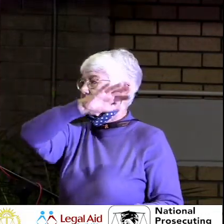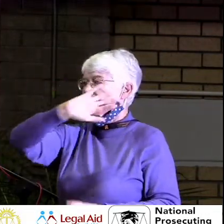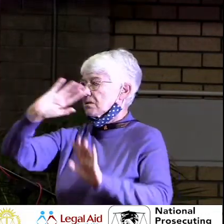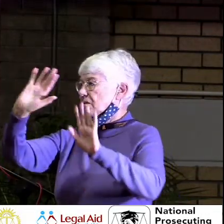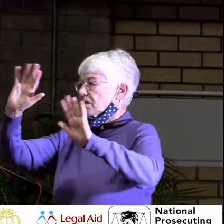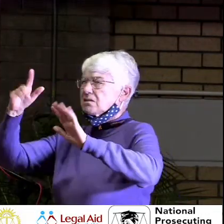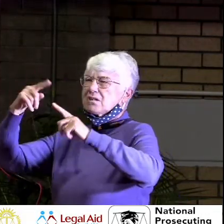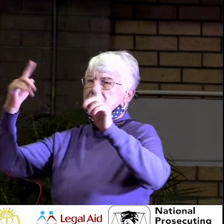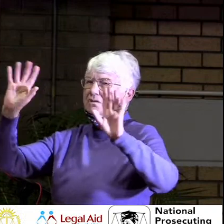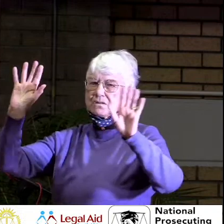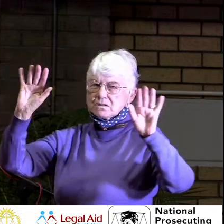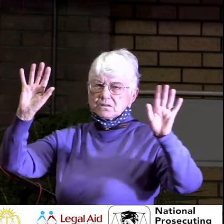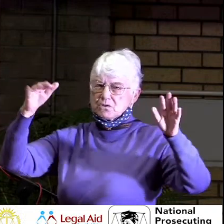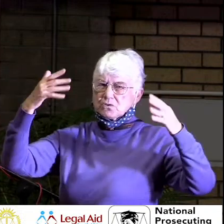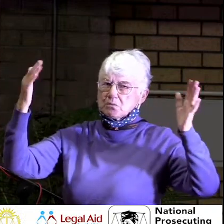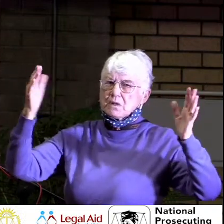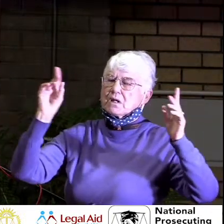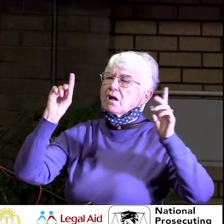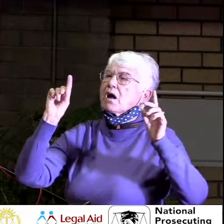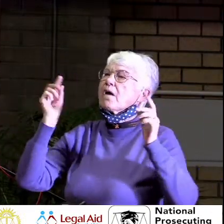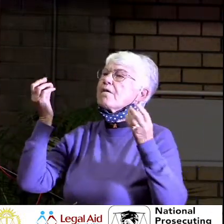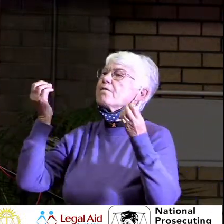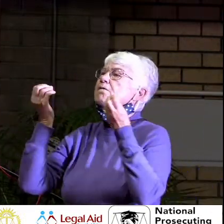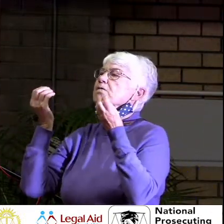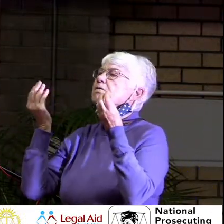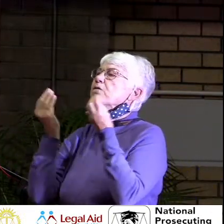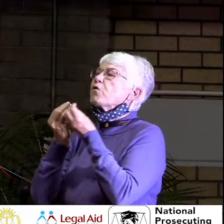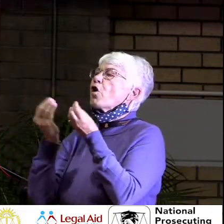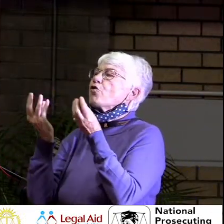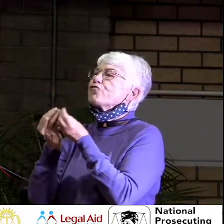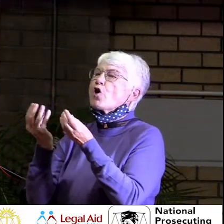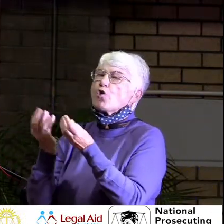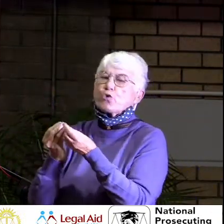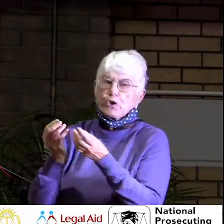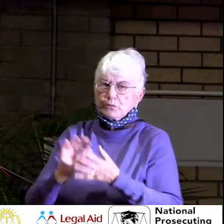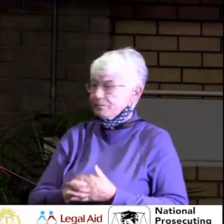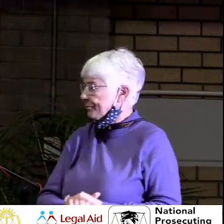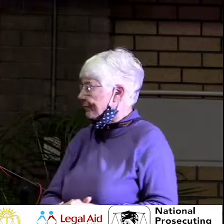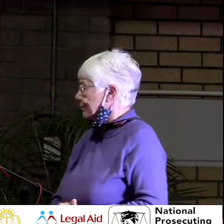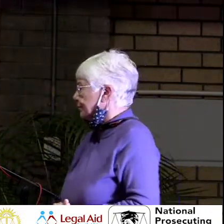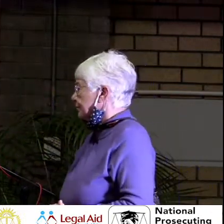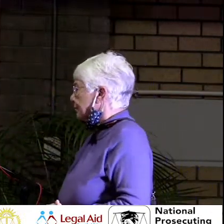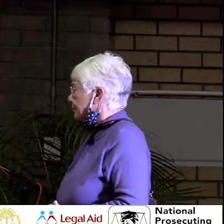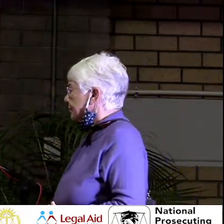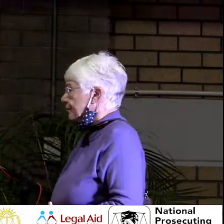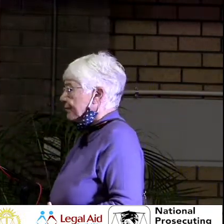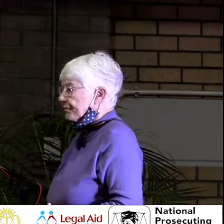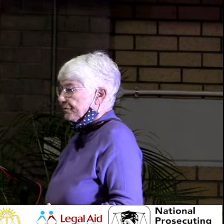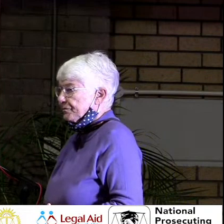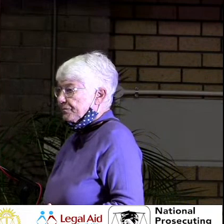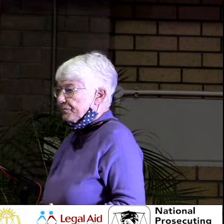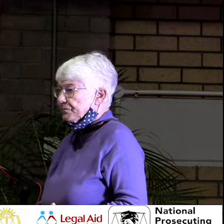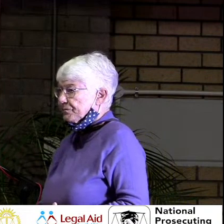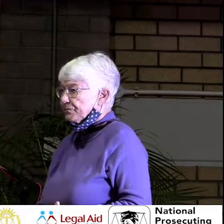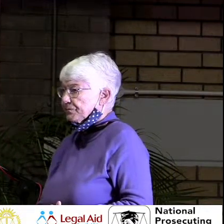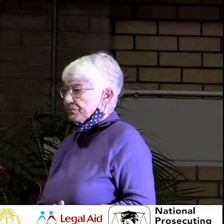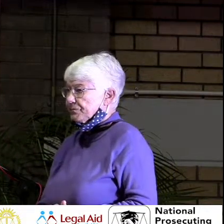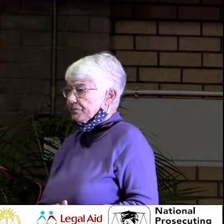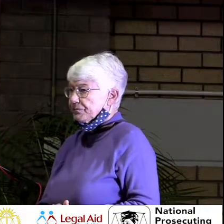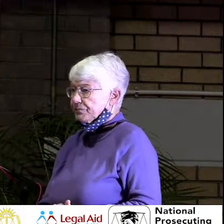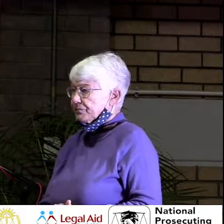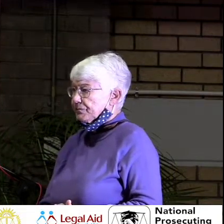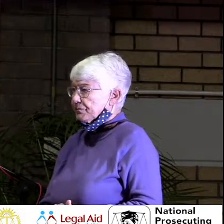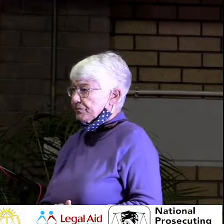is on my left. I'm not sure on the center, Kimang Itumeleng. There'll be other colleagues in the